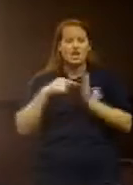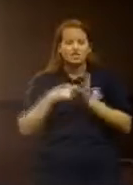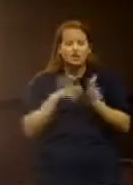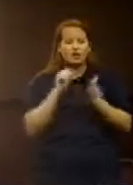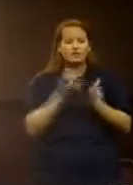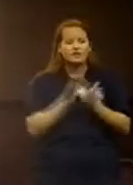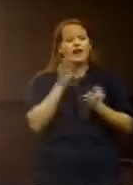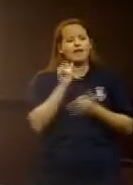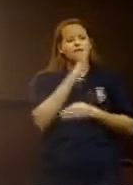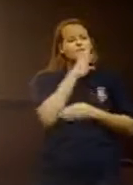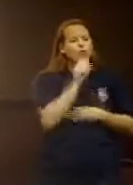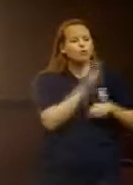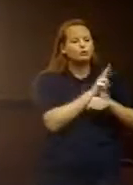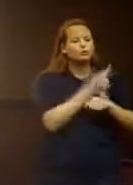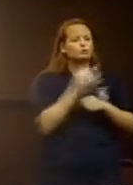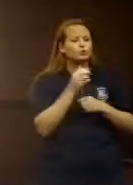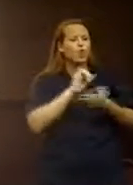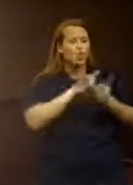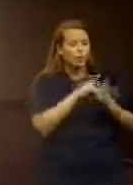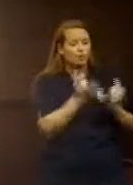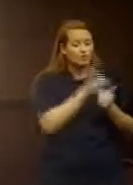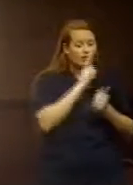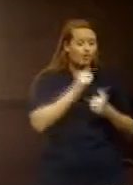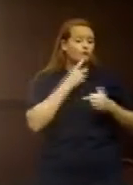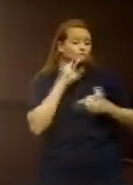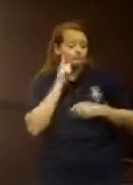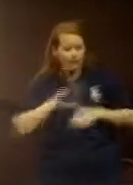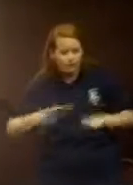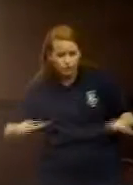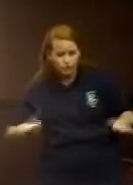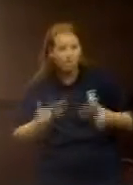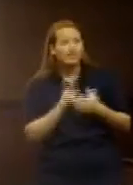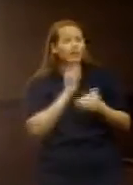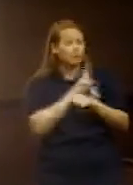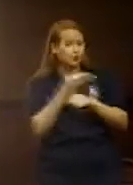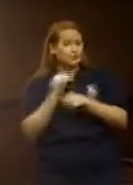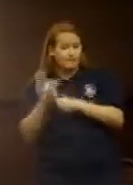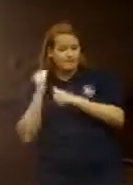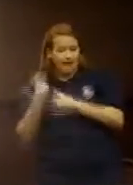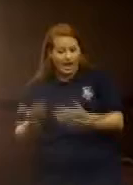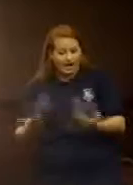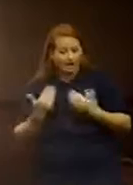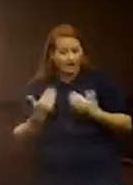shows that if mothers use those with their deaf children, they would use them back.